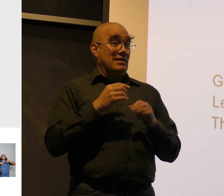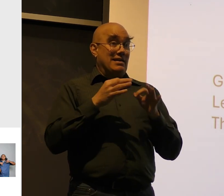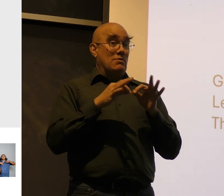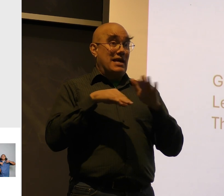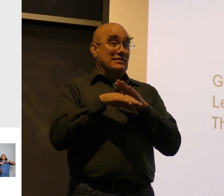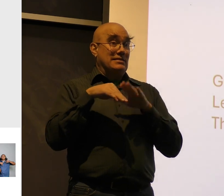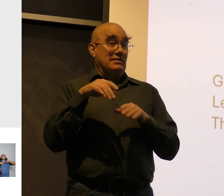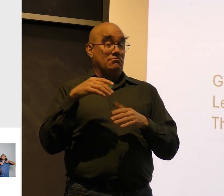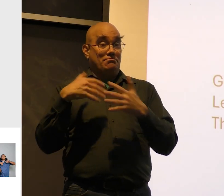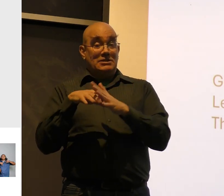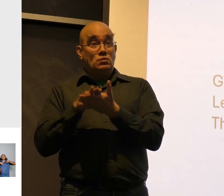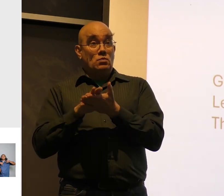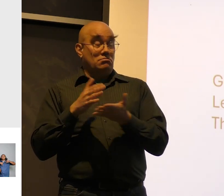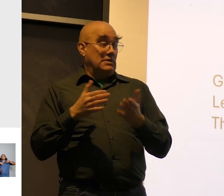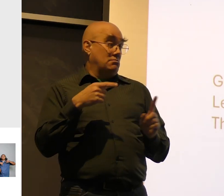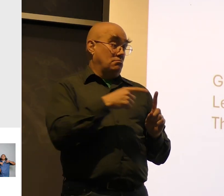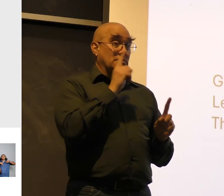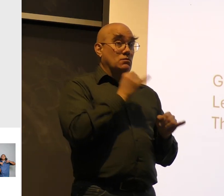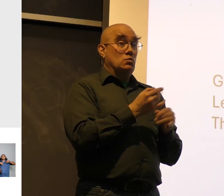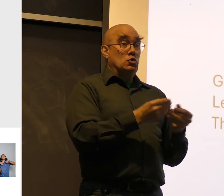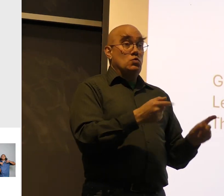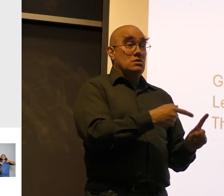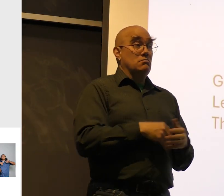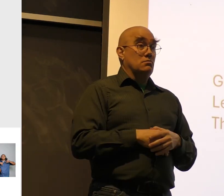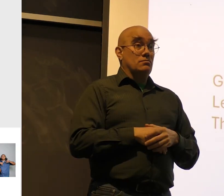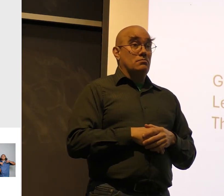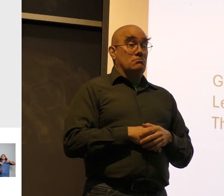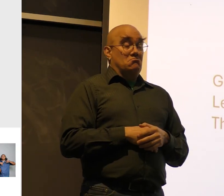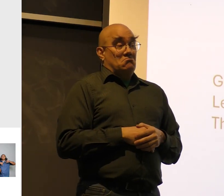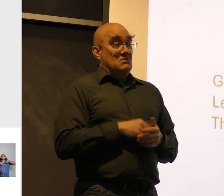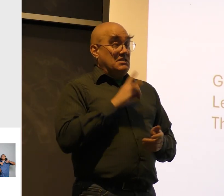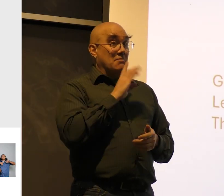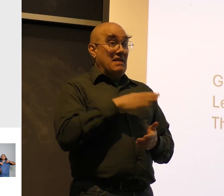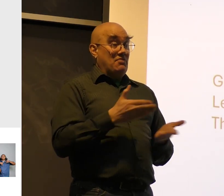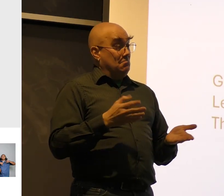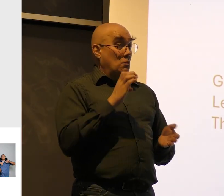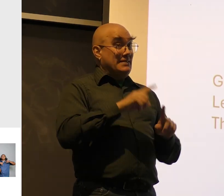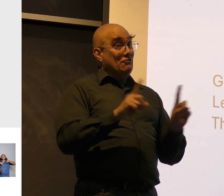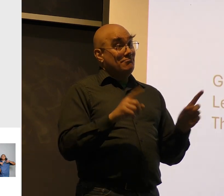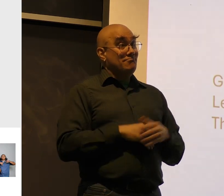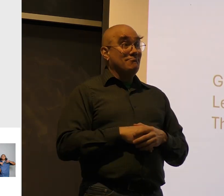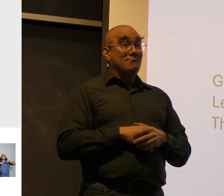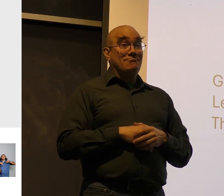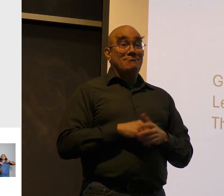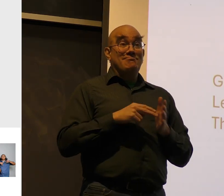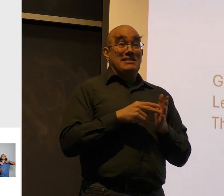deaf children can't get language access in their mainstream settings, maybe deaf schools will become the solution. Is that a bad thing? It'll be